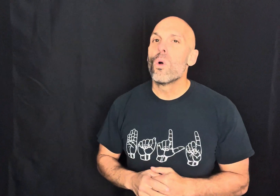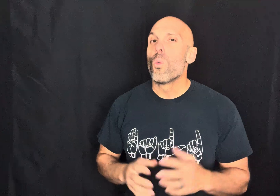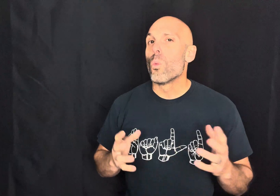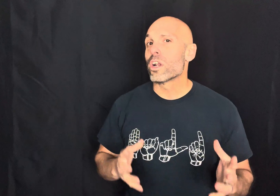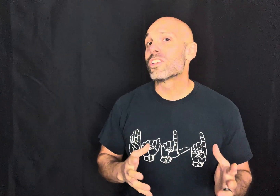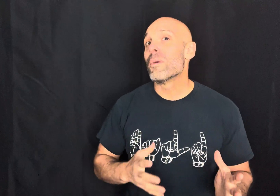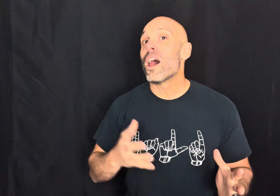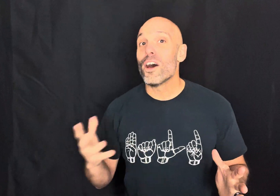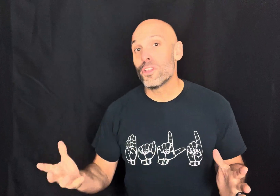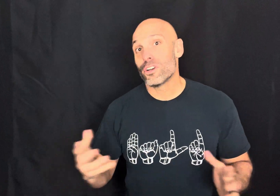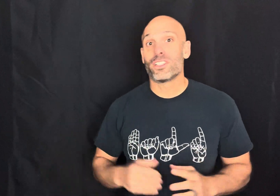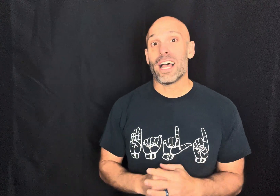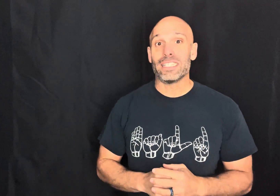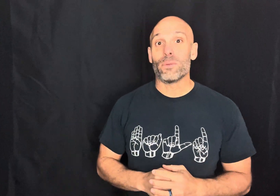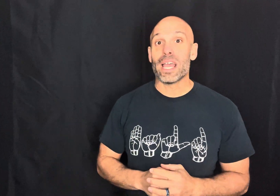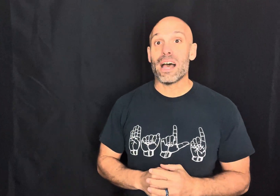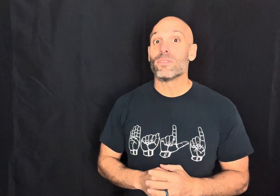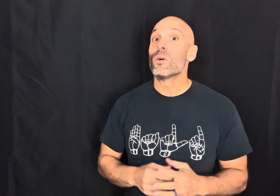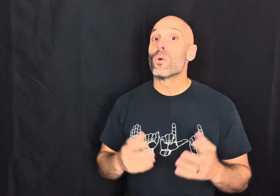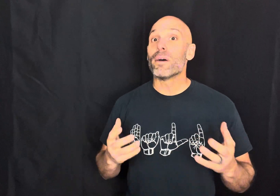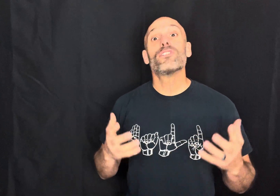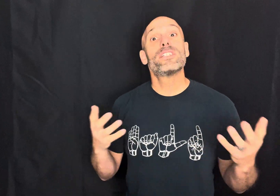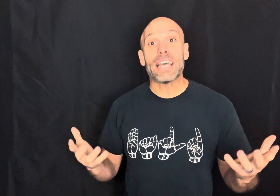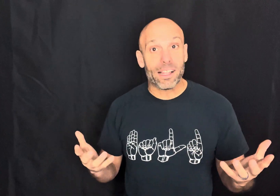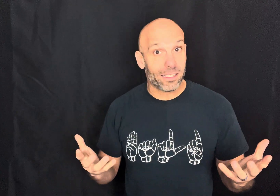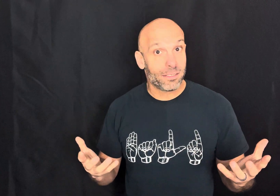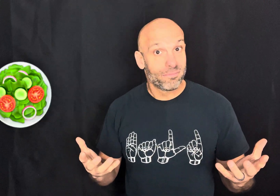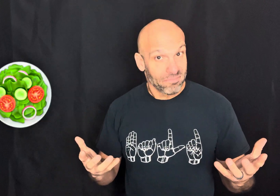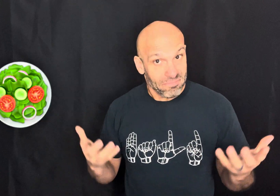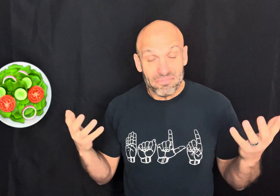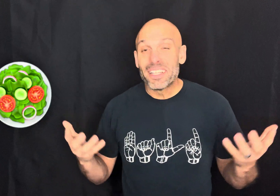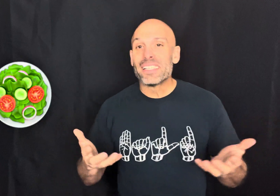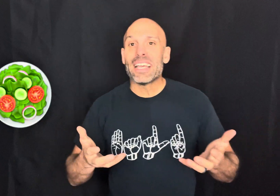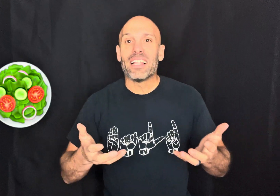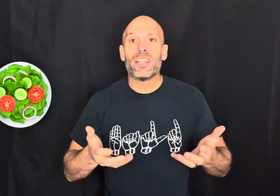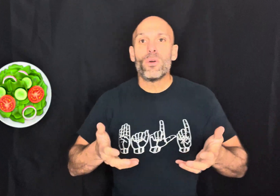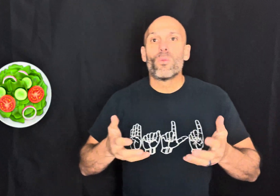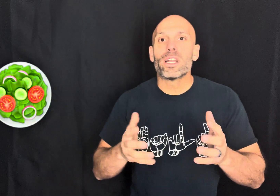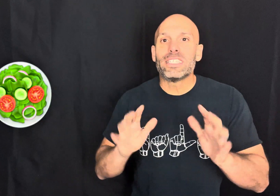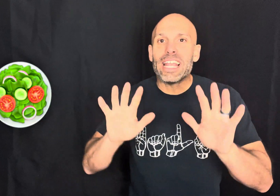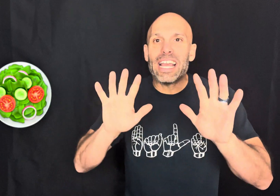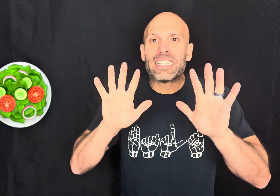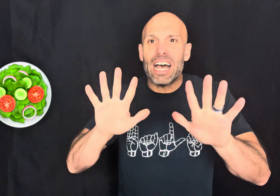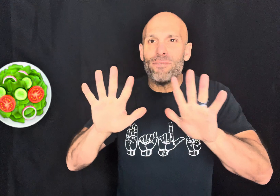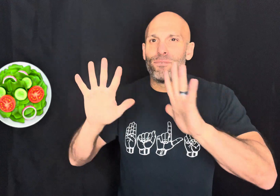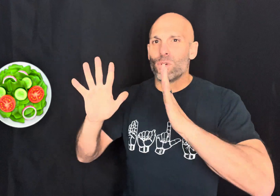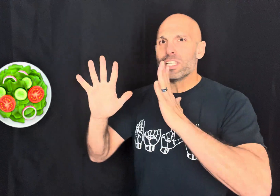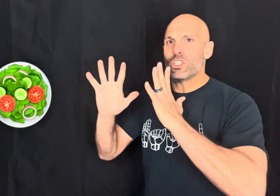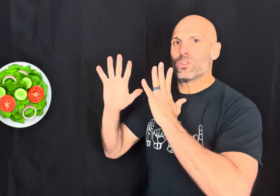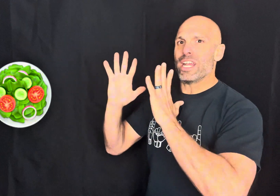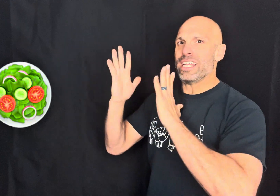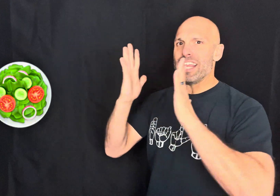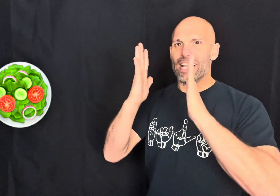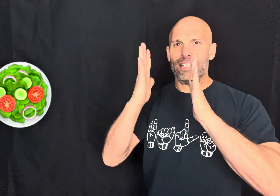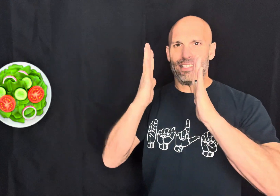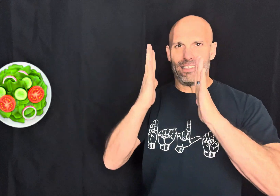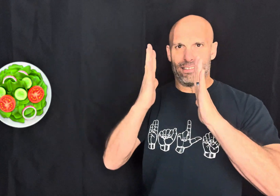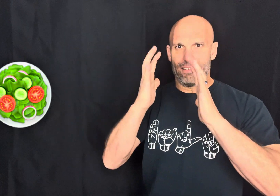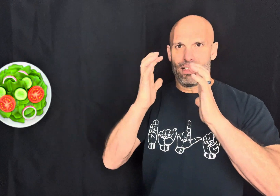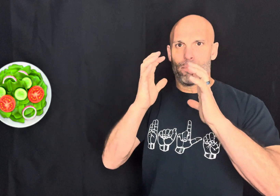What are some other sides that we have? What about salad? Salad, we're gonna take hands, not fully straight hands, but